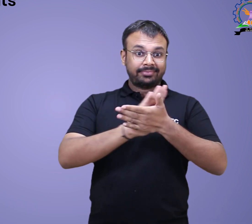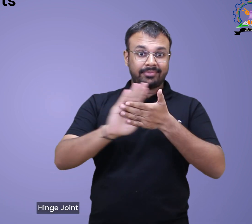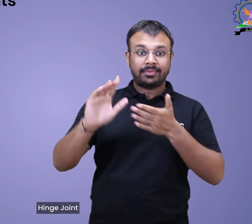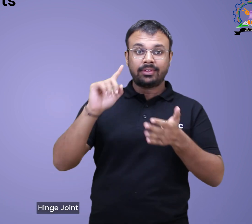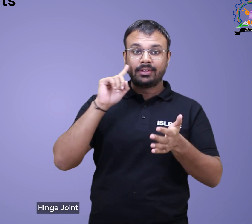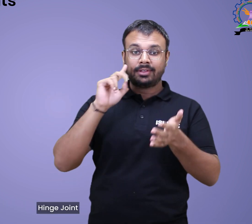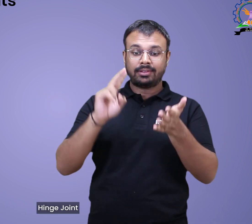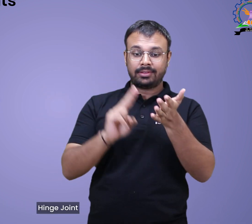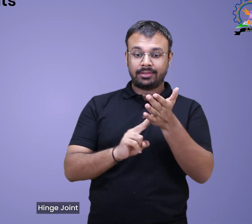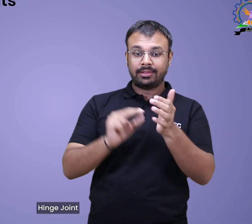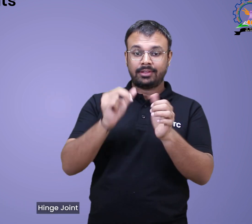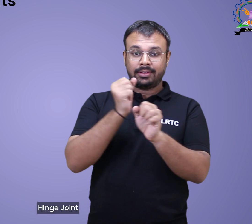Hinge joint.